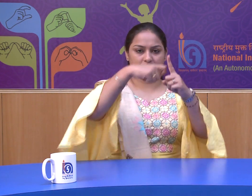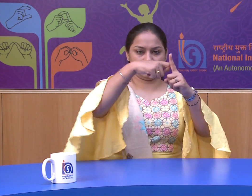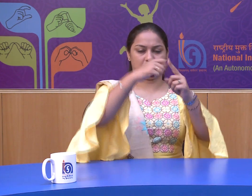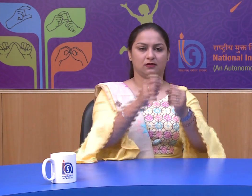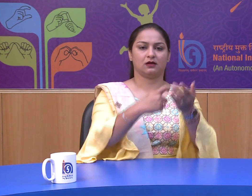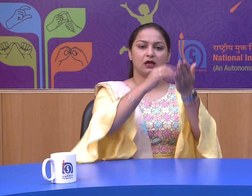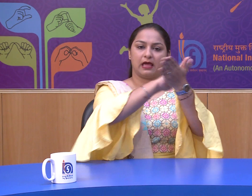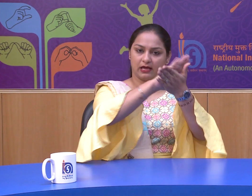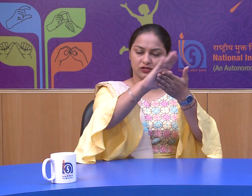Kharoshthi.